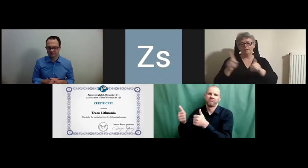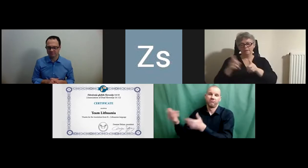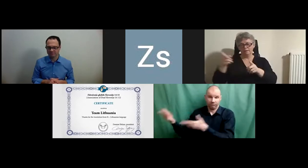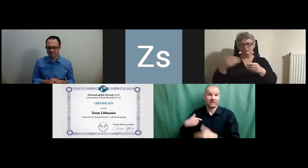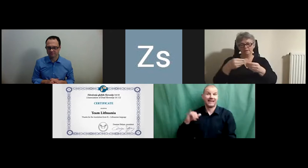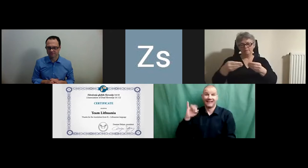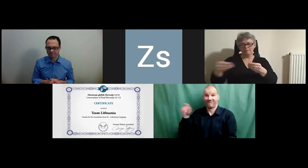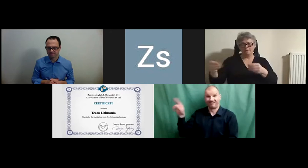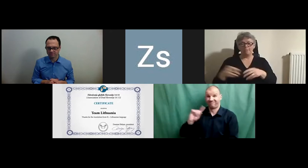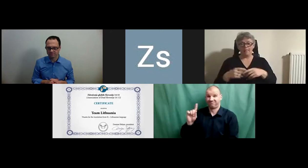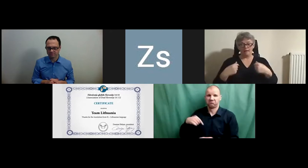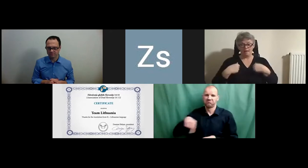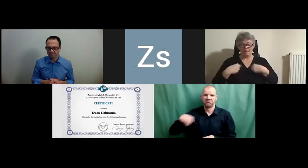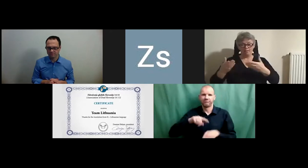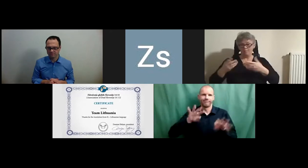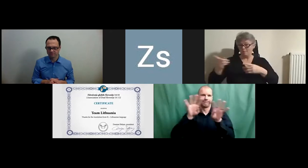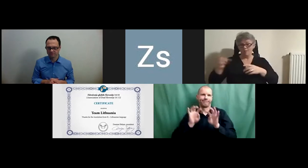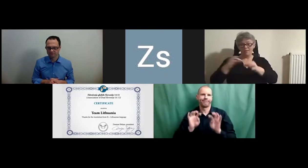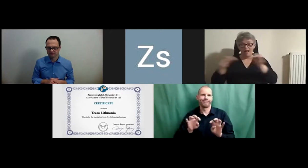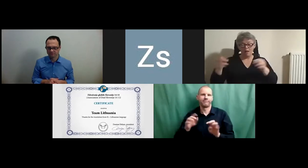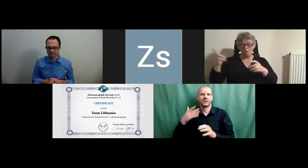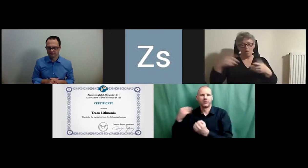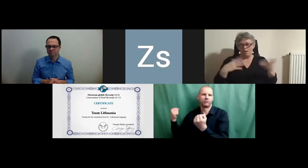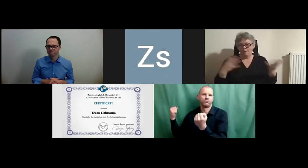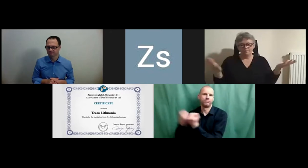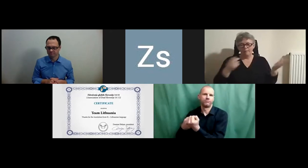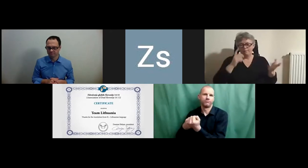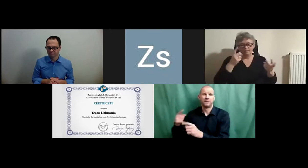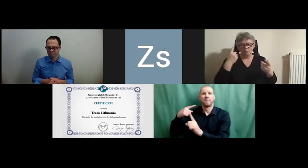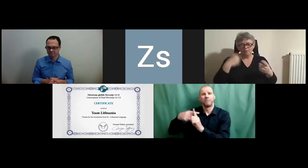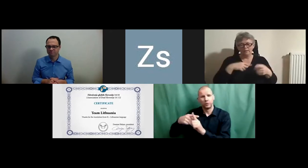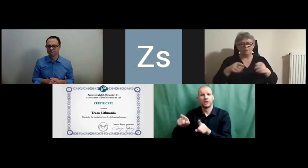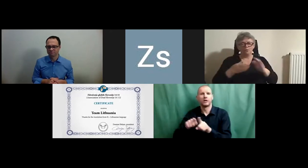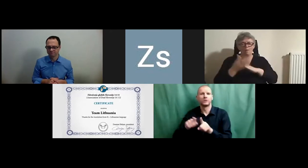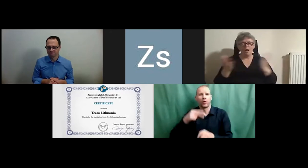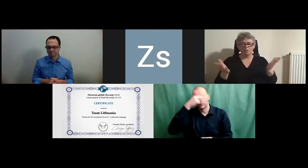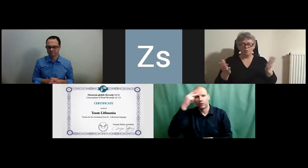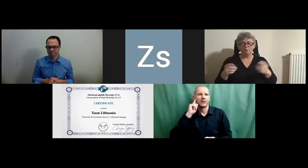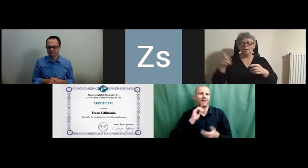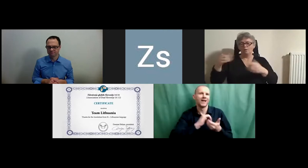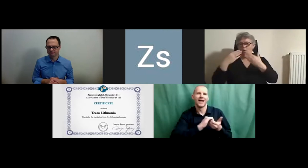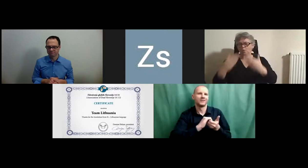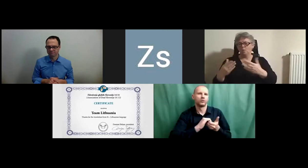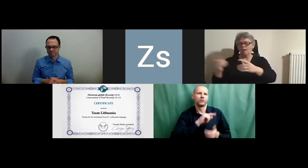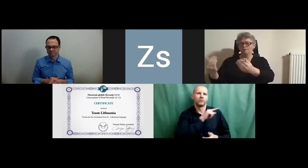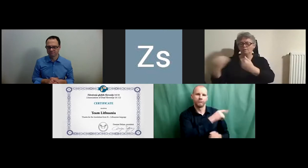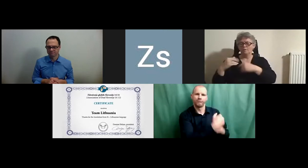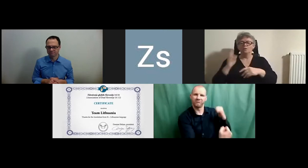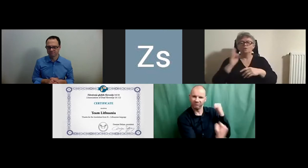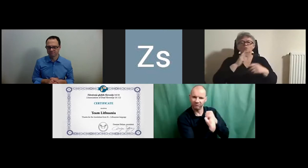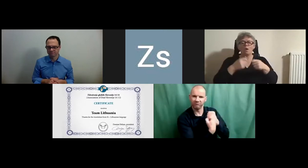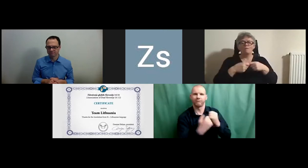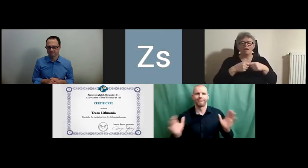here that we've been able to be doing this paid. If it wasn't for our boss